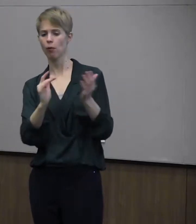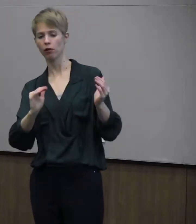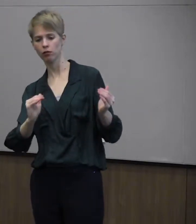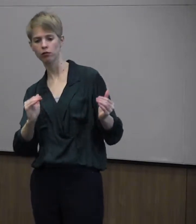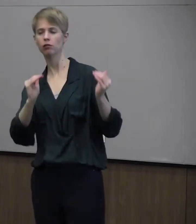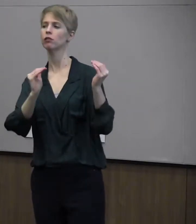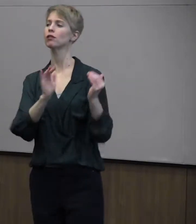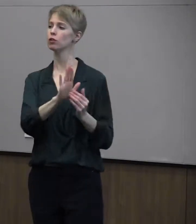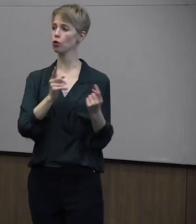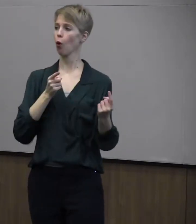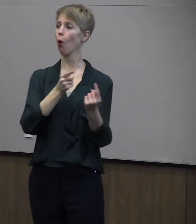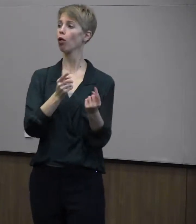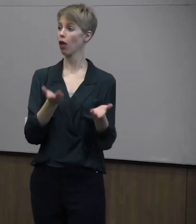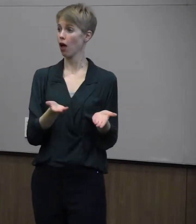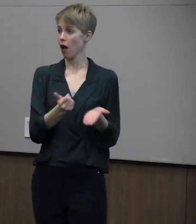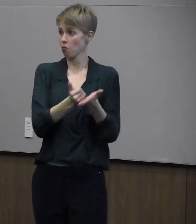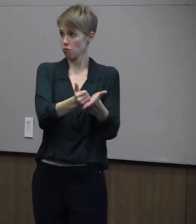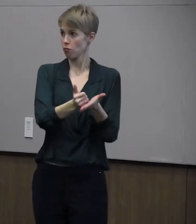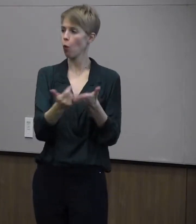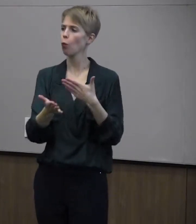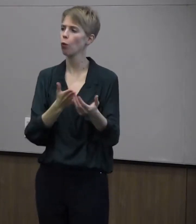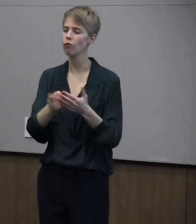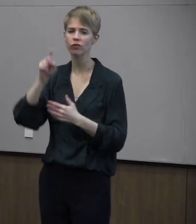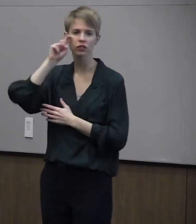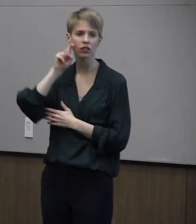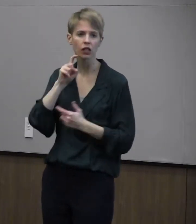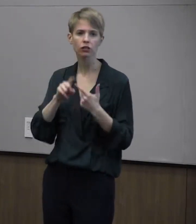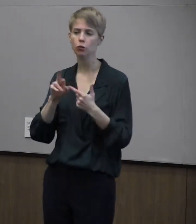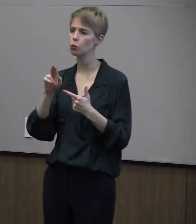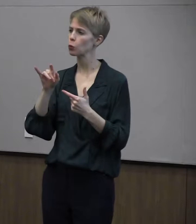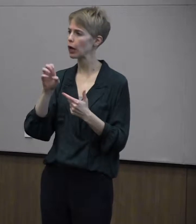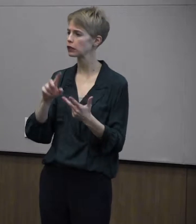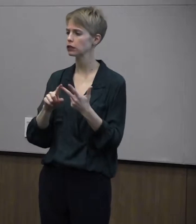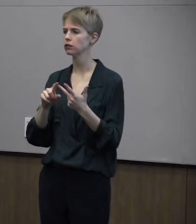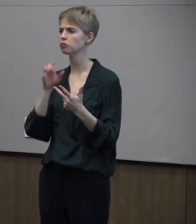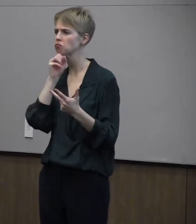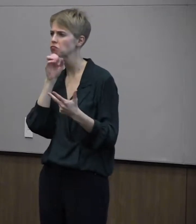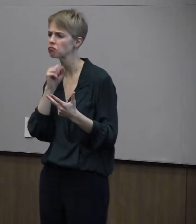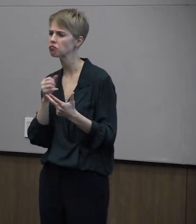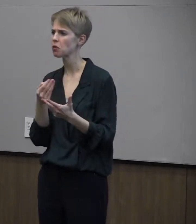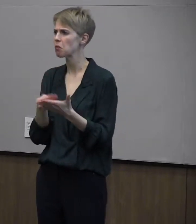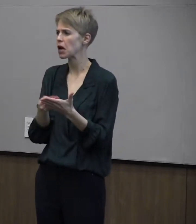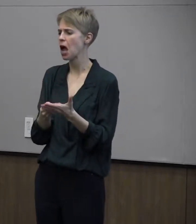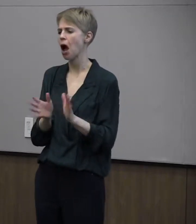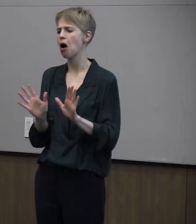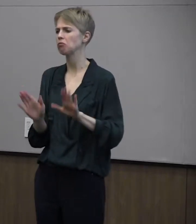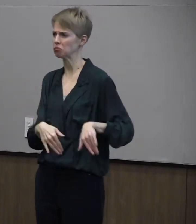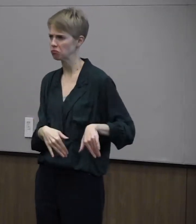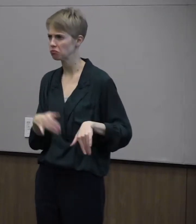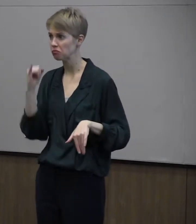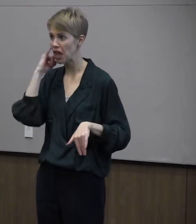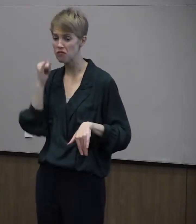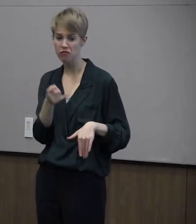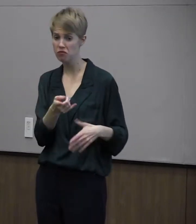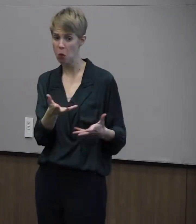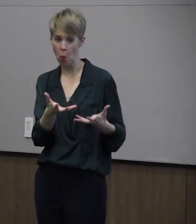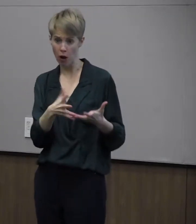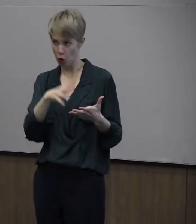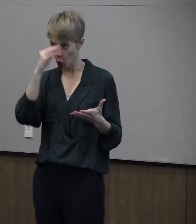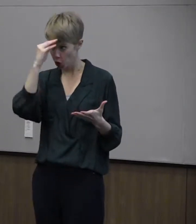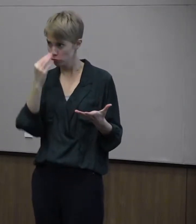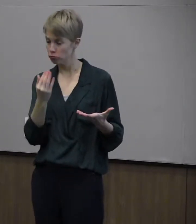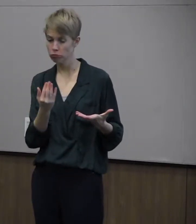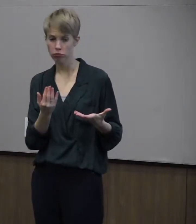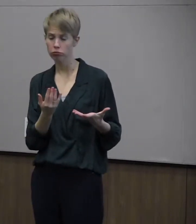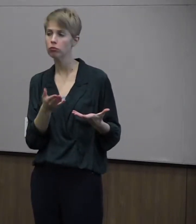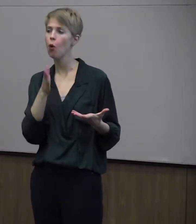be. Regardless of sex, race, age, or financial condition, if a person really desires to learn,